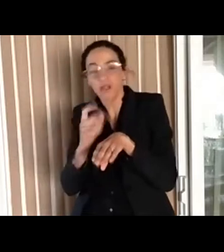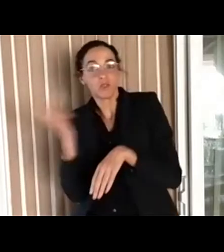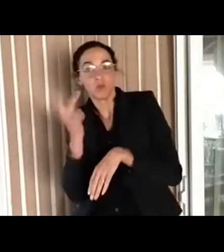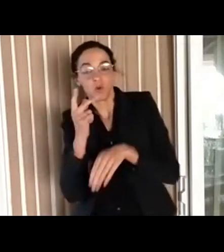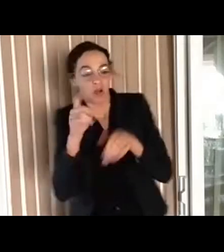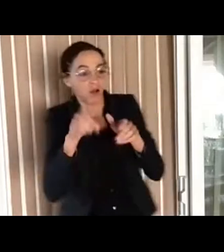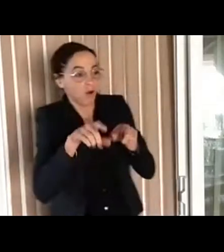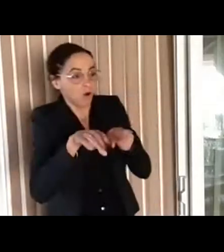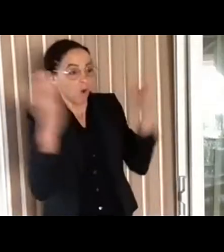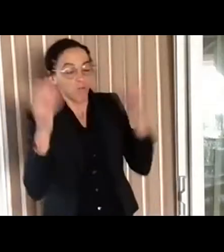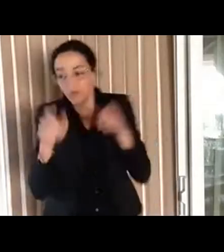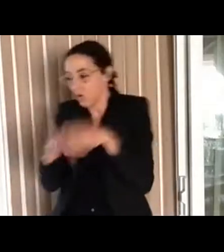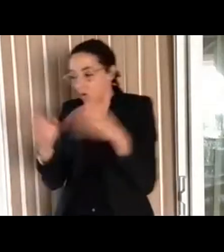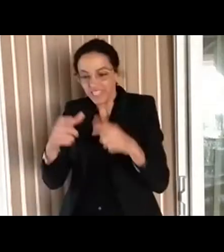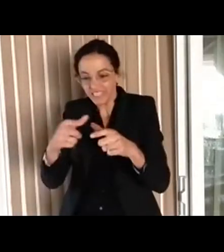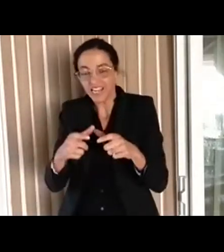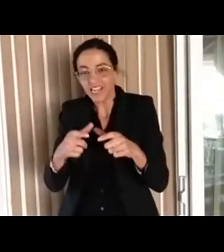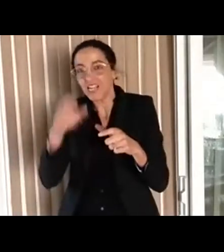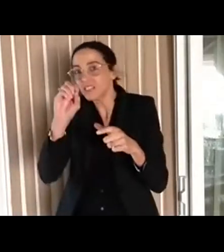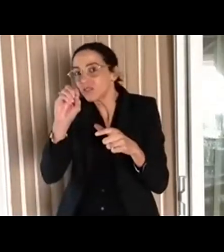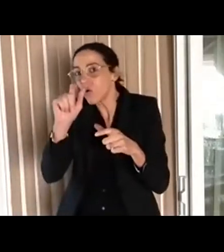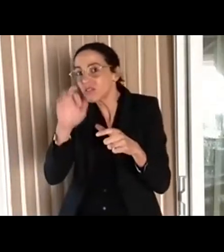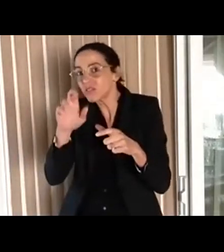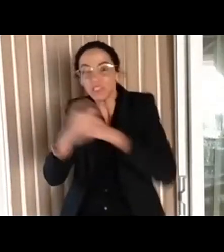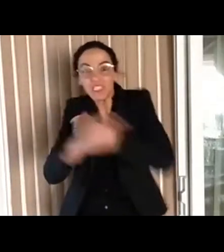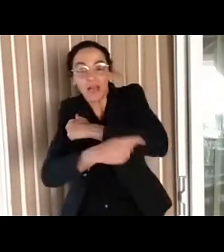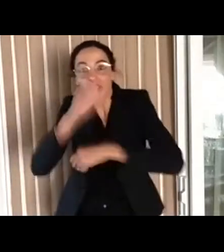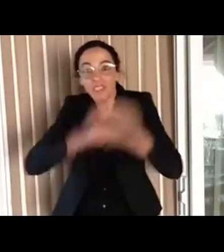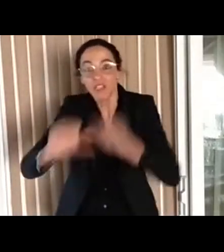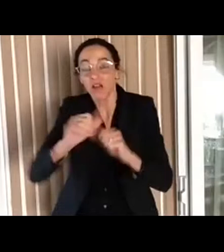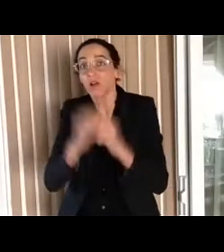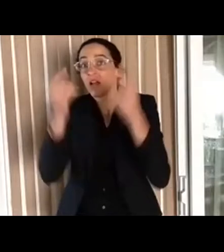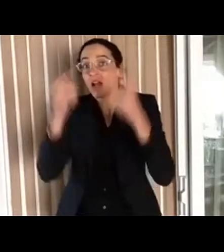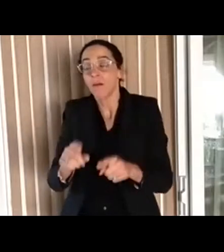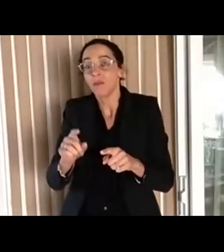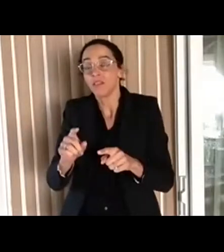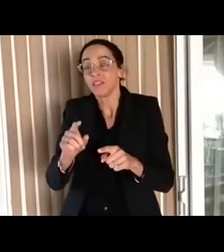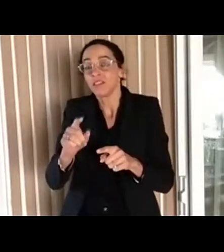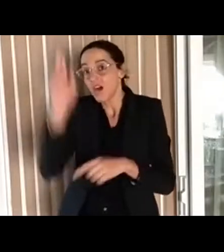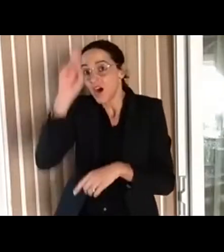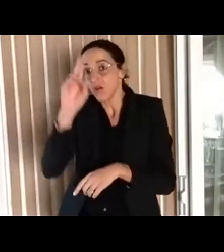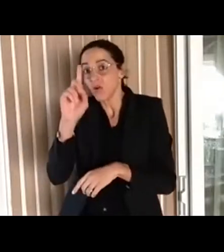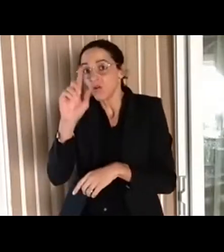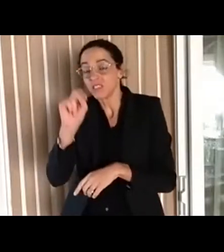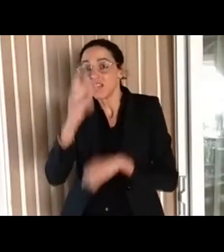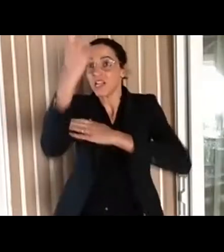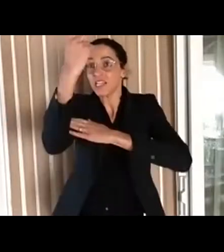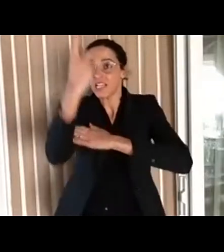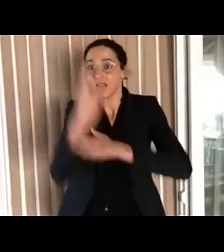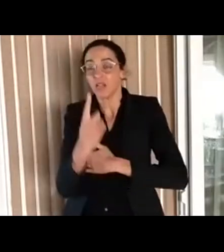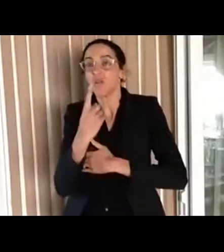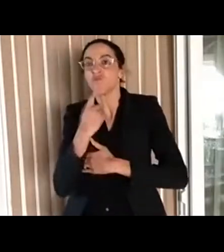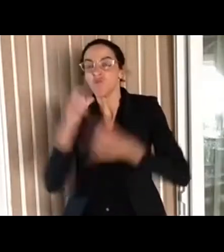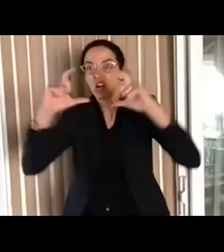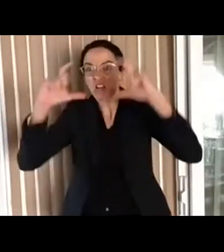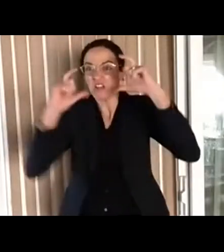one. And down the stairs comes Uncle Danny. And he was red in the face, and he seemed to be angry